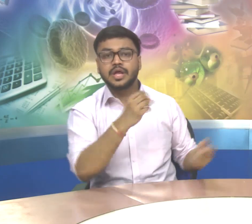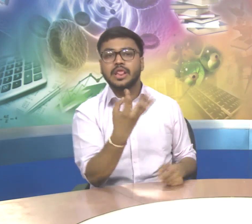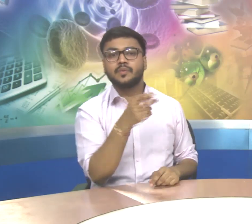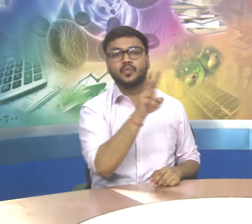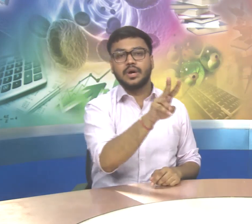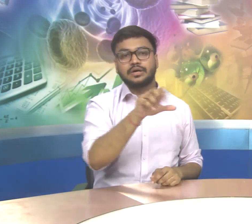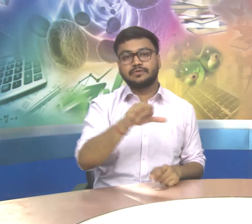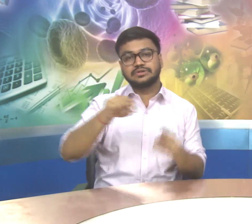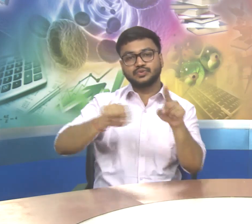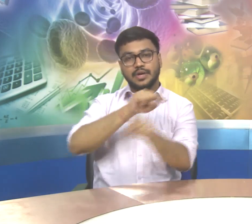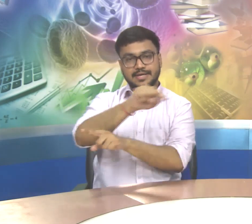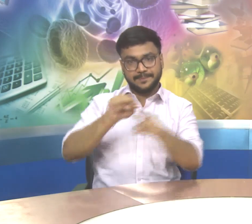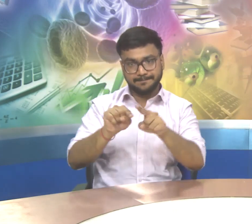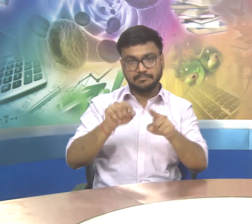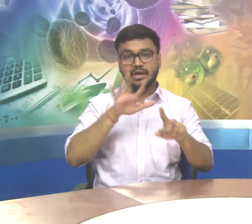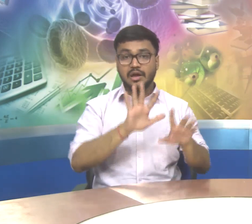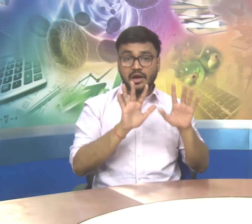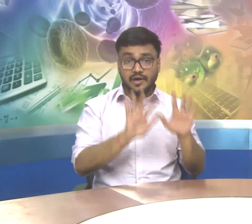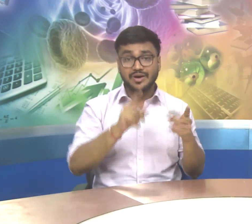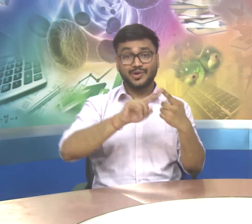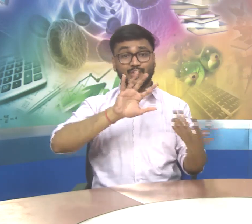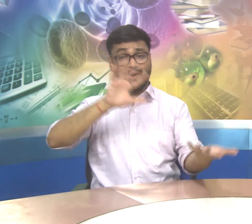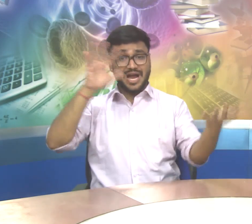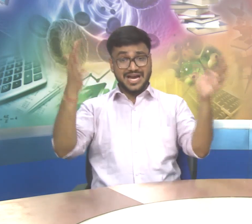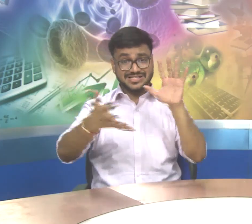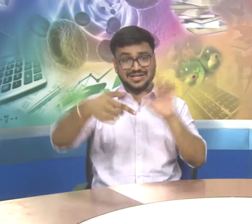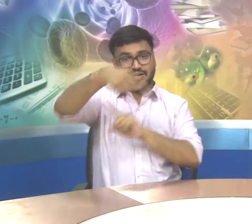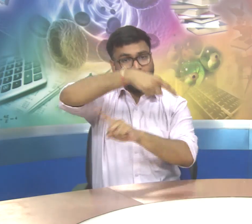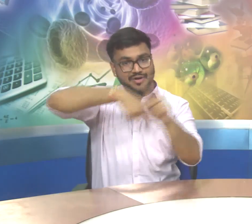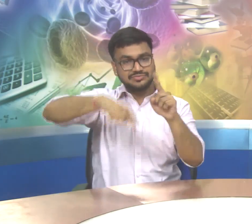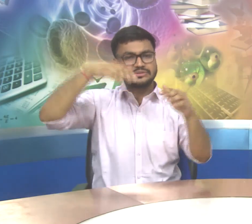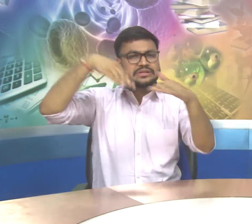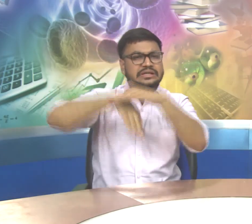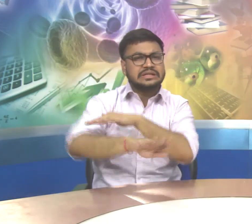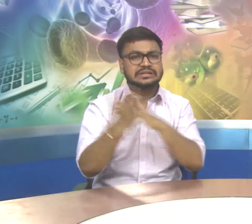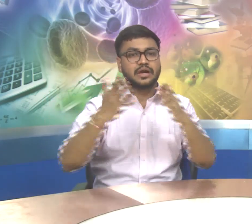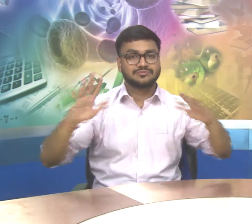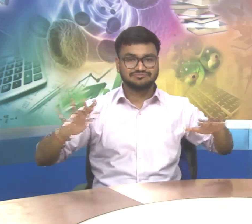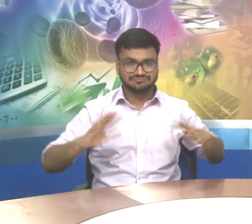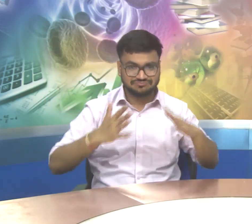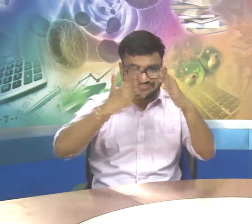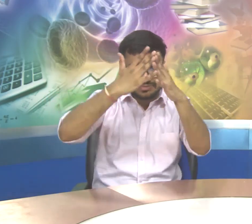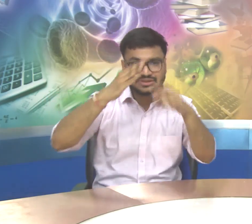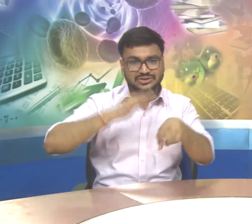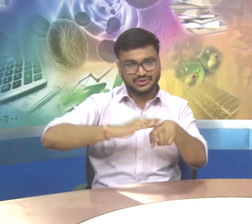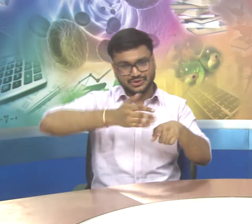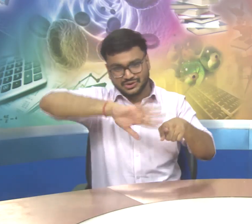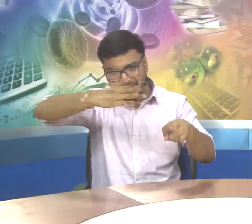It covers about 29% of the Earth's surface and